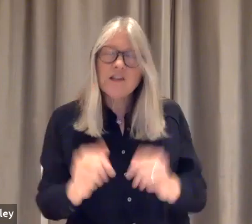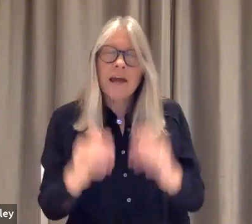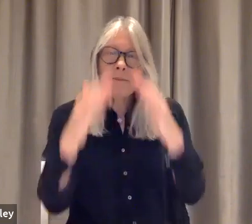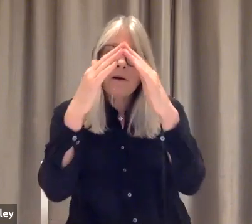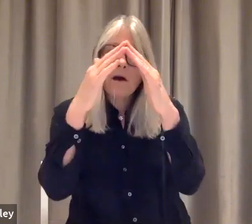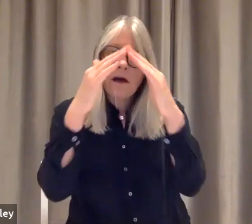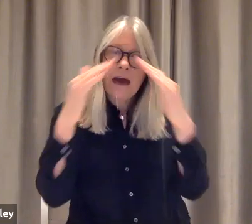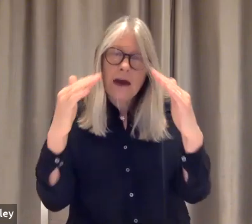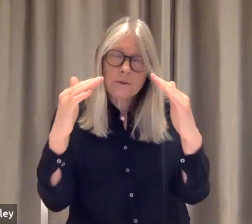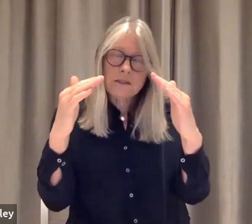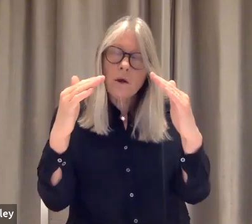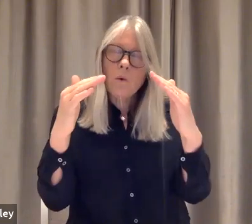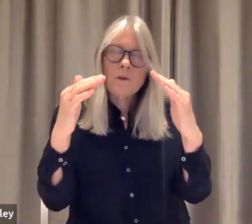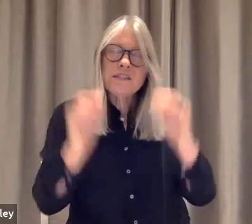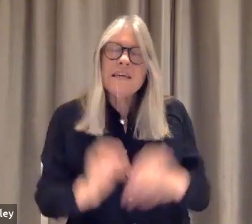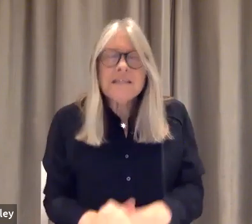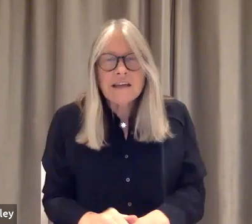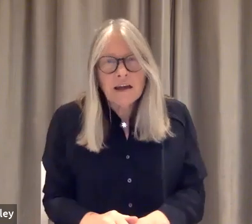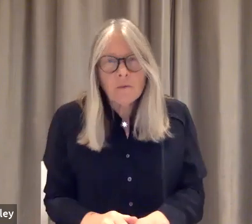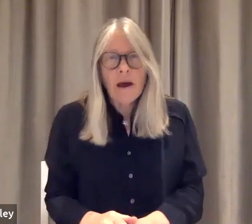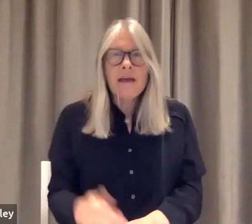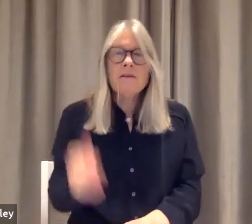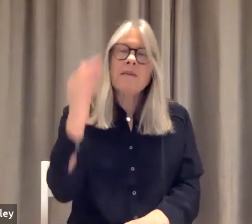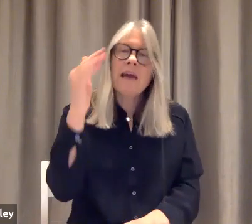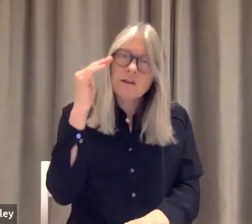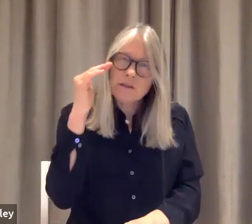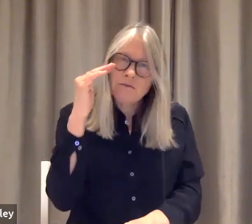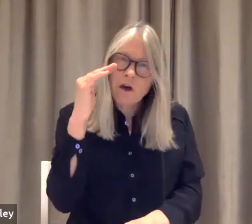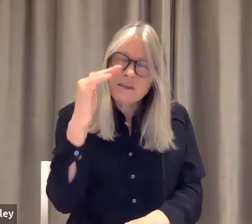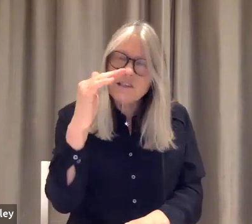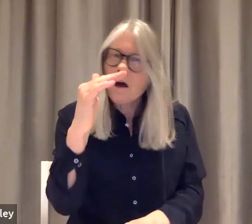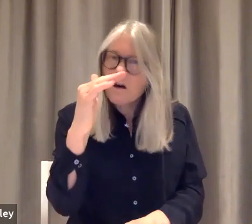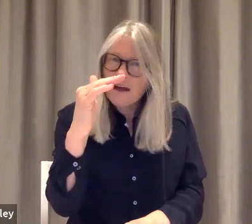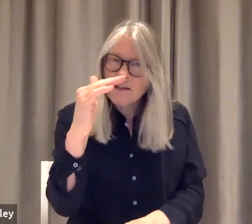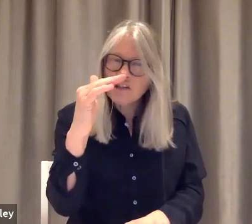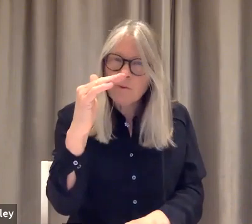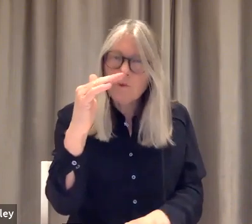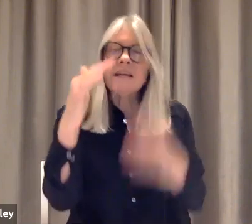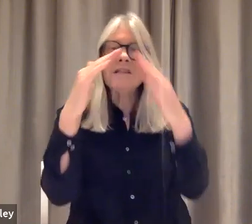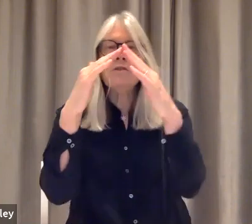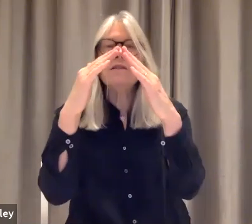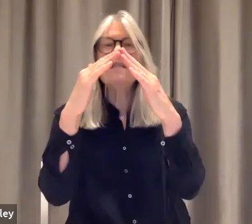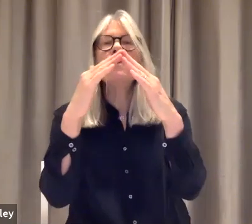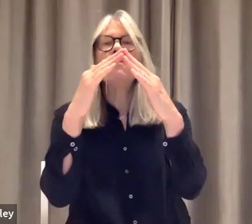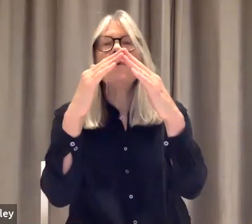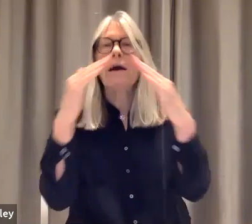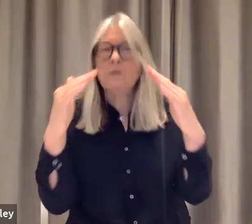shape, house, which is easier in a way than the actual sign for home. It's just half a hand shape, but we tend to use this one for house and